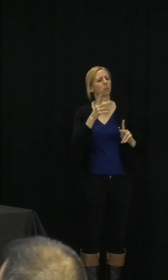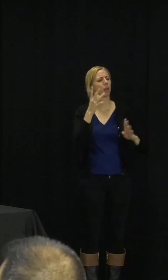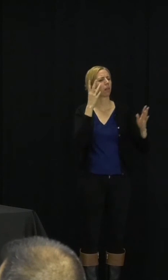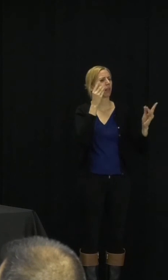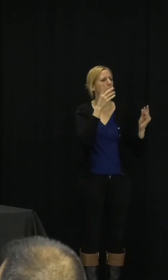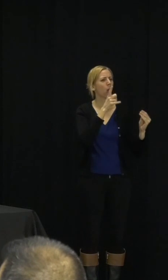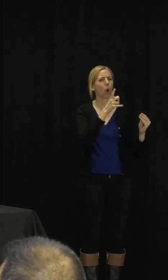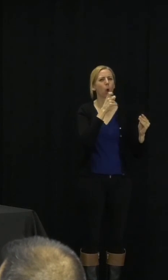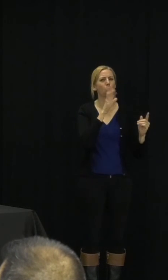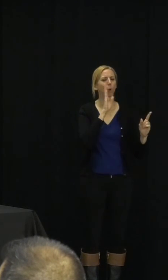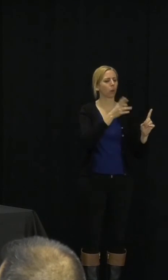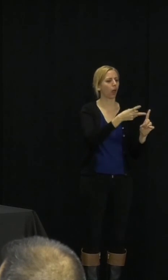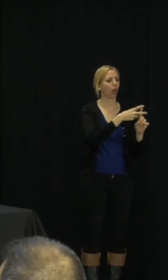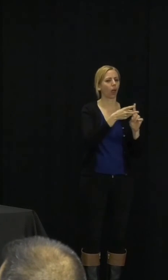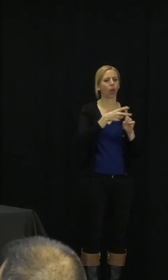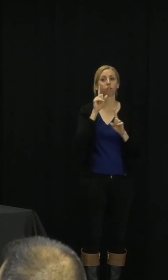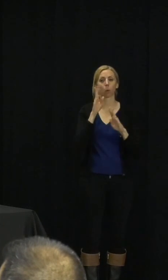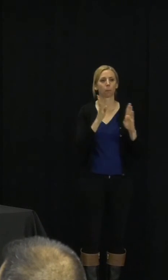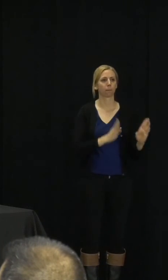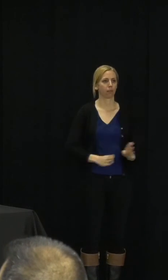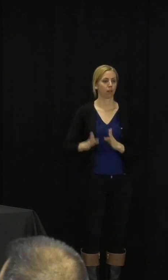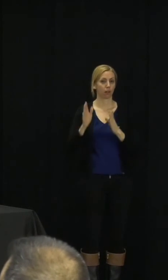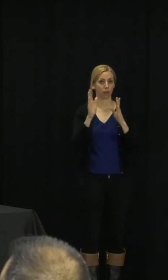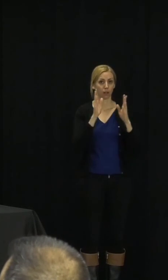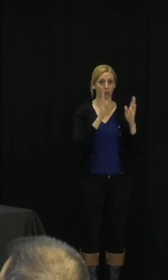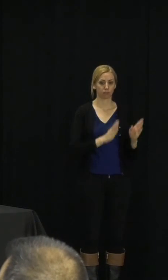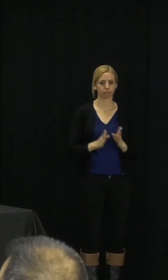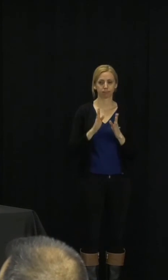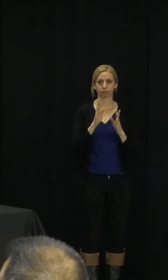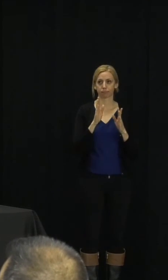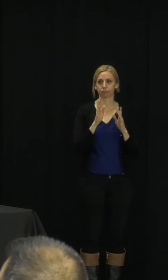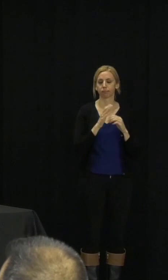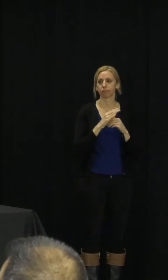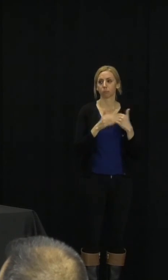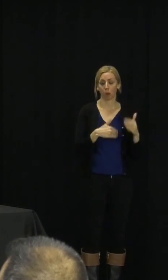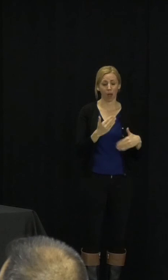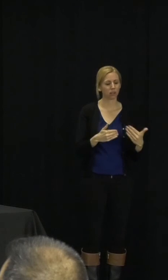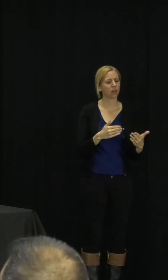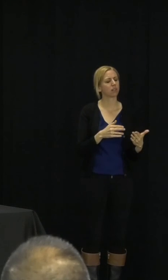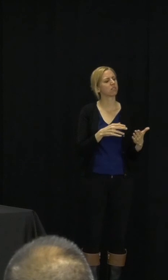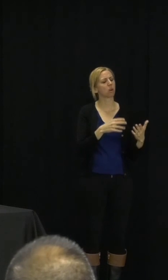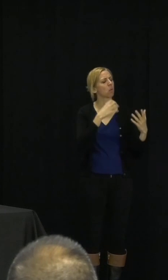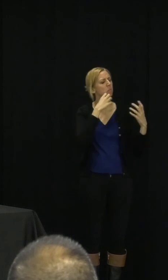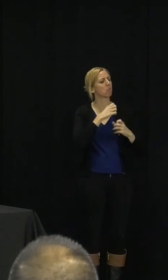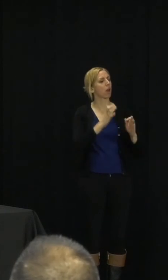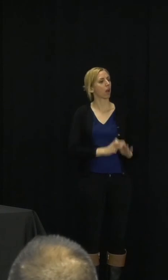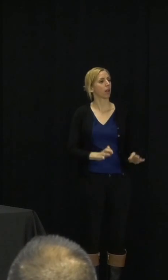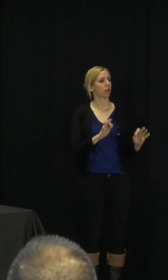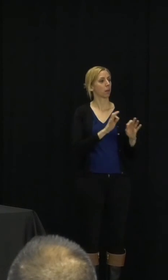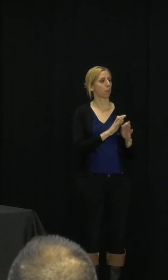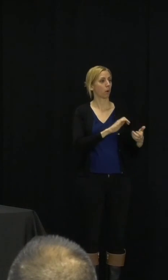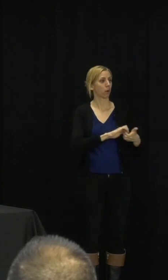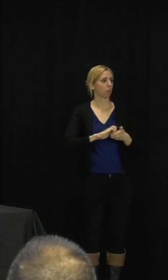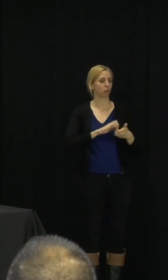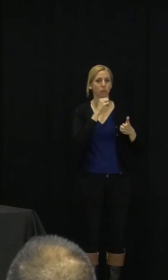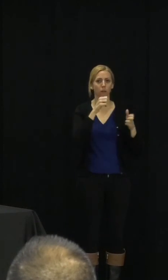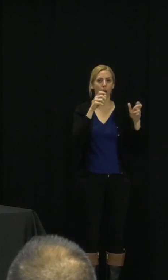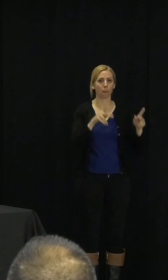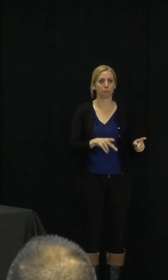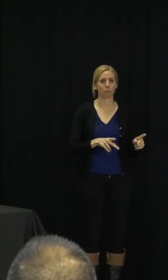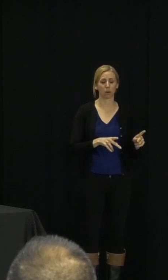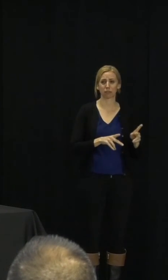it without spending a dime, and we'd have some resources that people would know about. So yes, we need resources, but it's